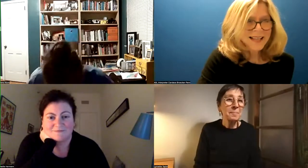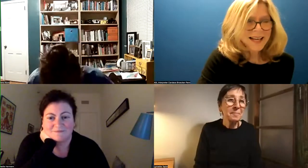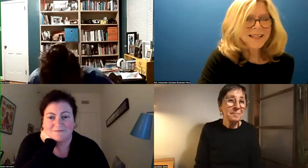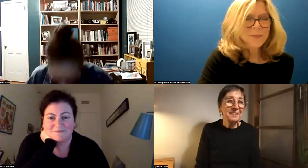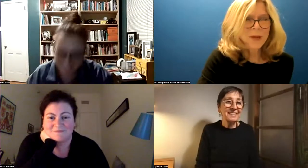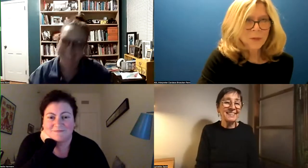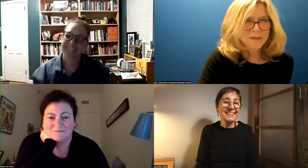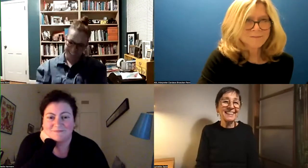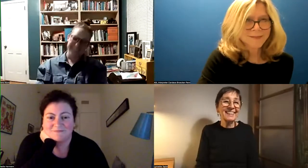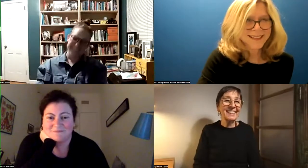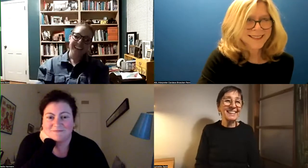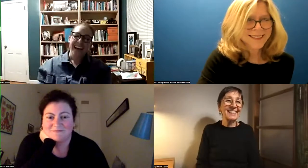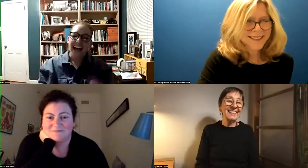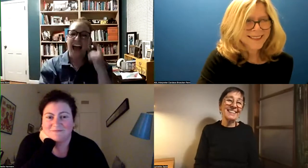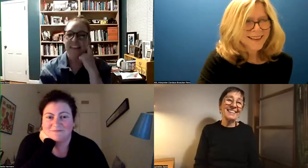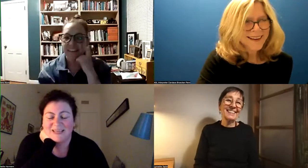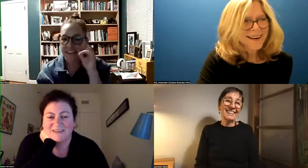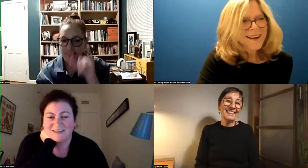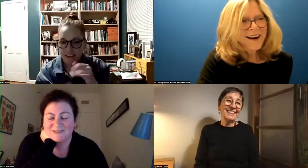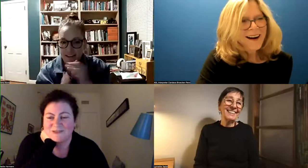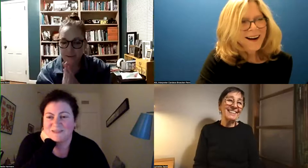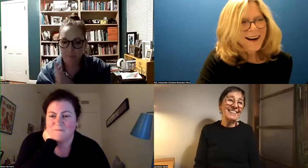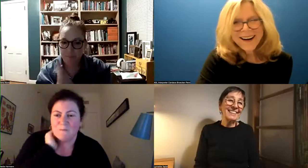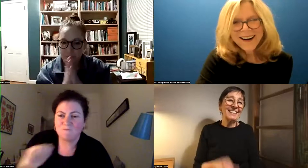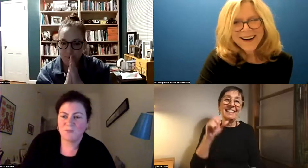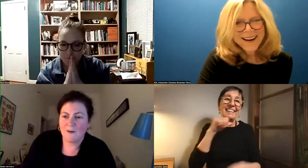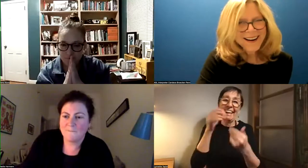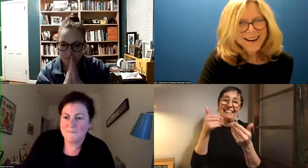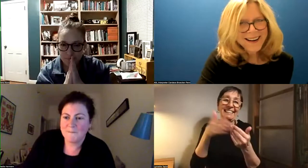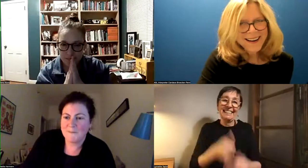Yes, that is a big one. Yeah, not so easy.